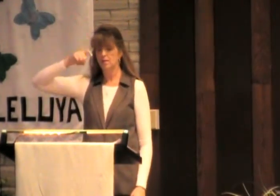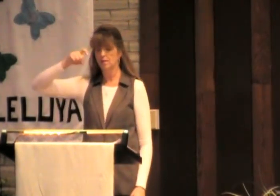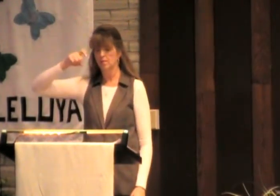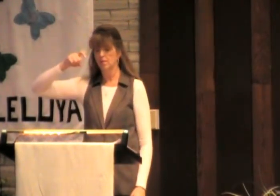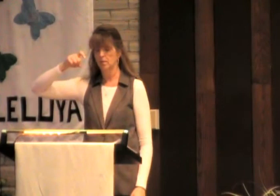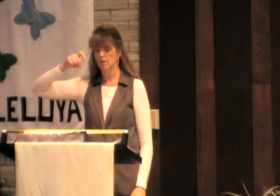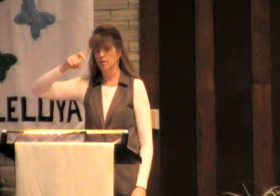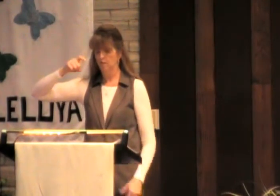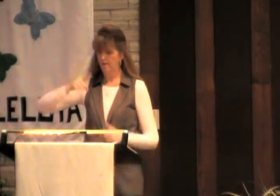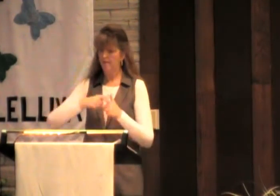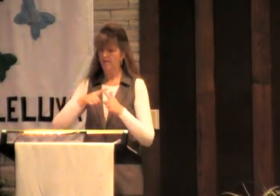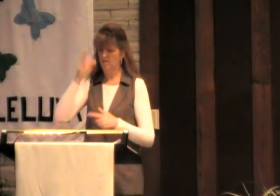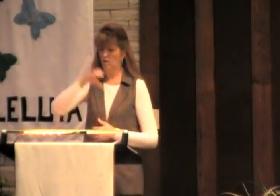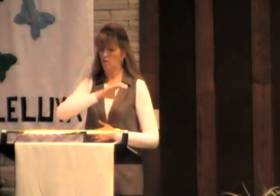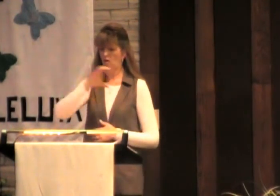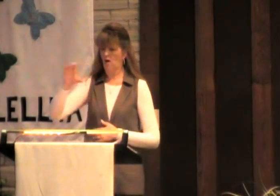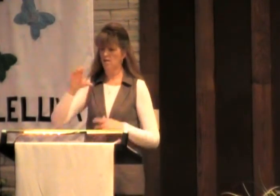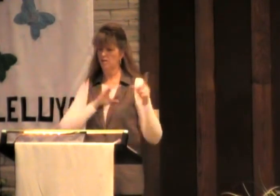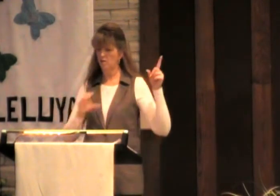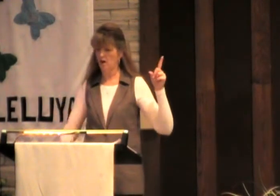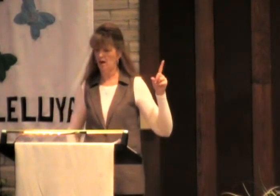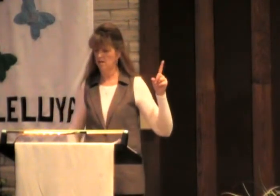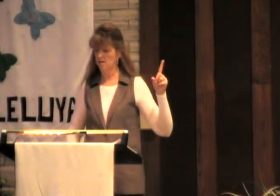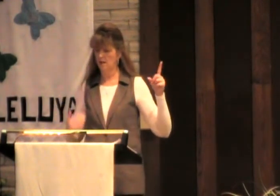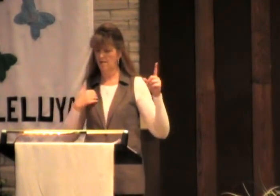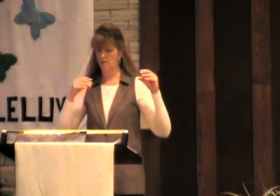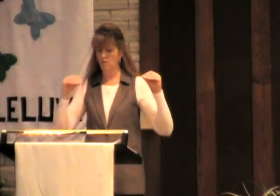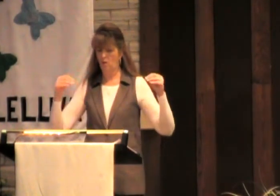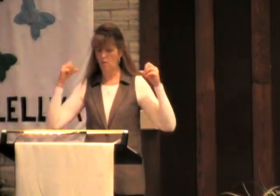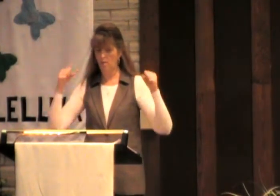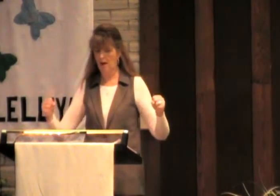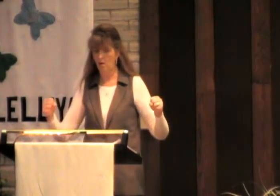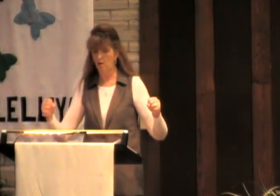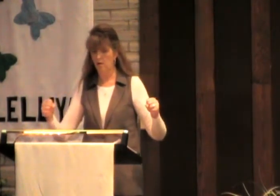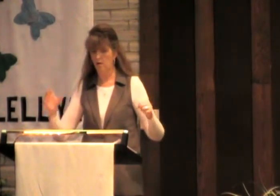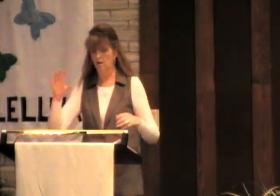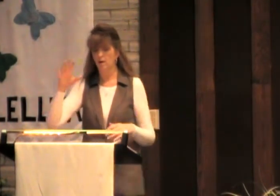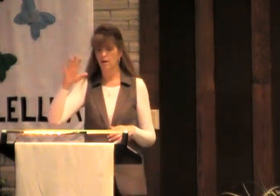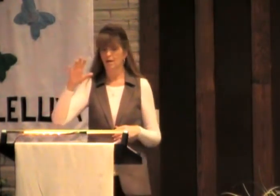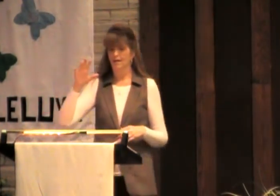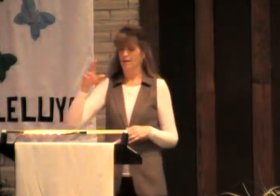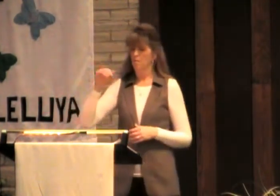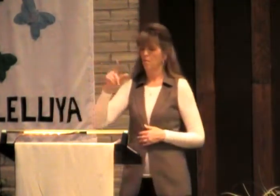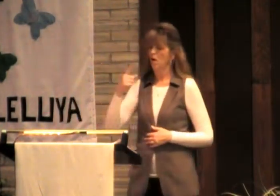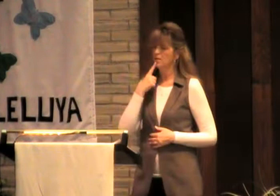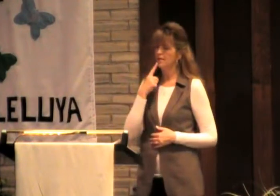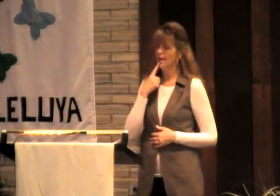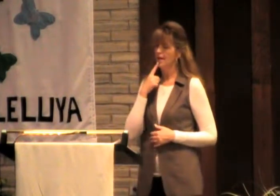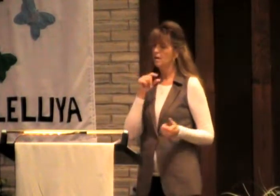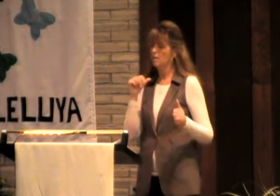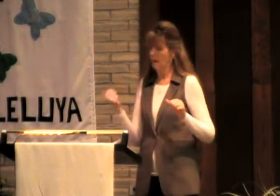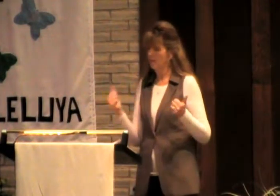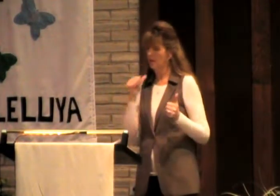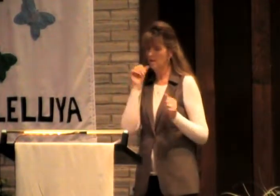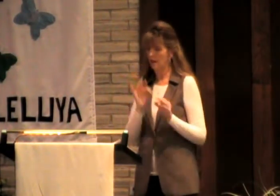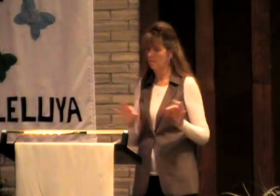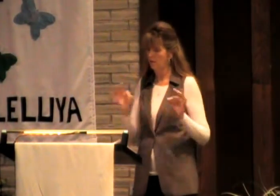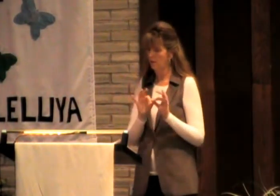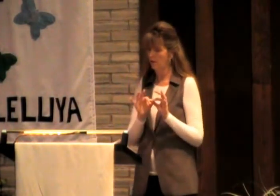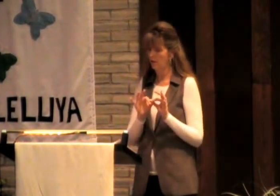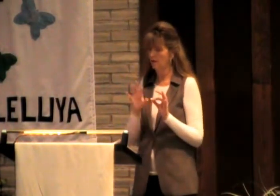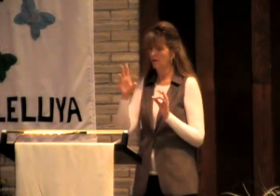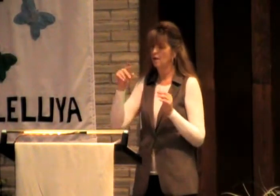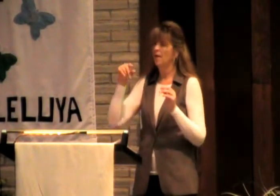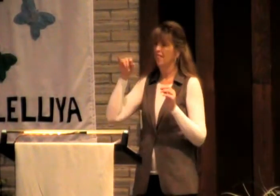and eloquence, lest the cross of Christ be emptied of its power. Christ crucified